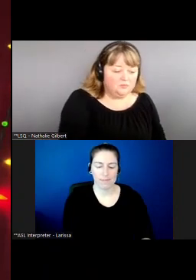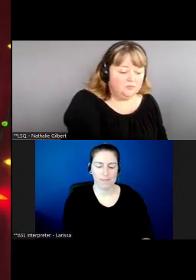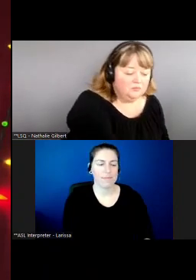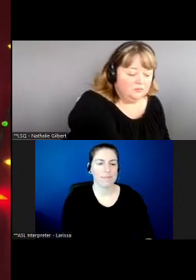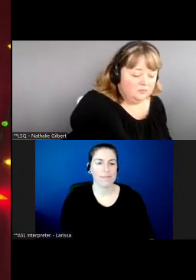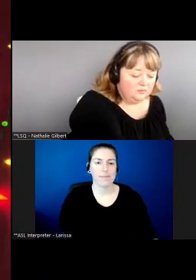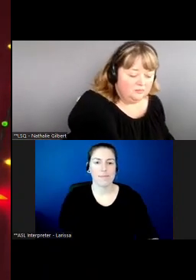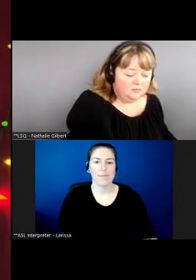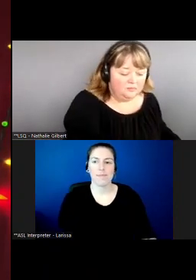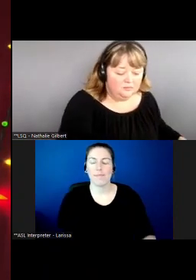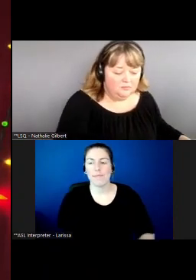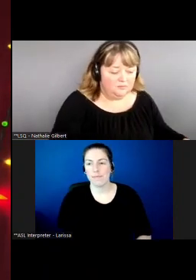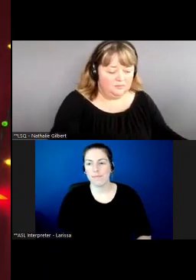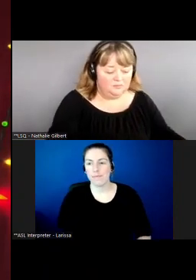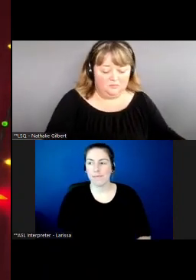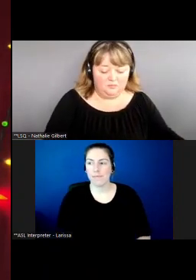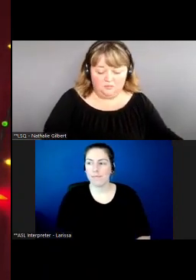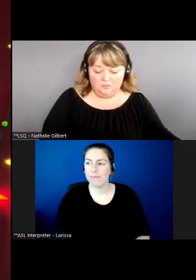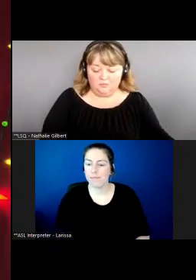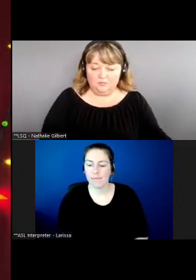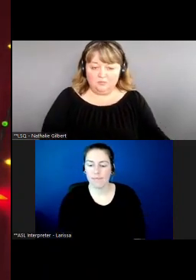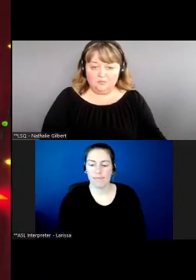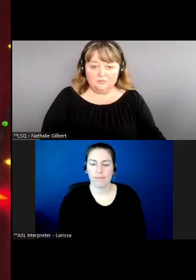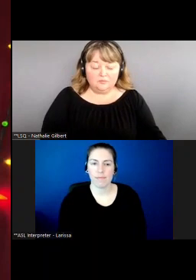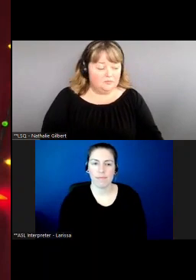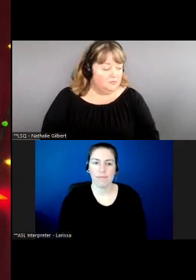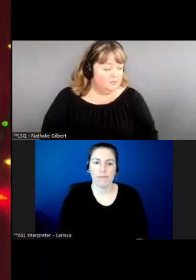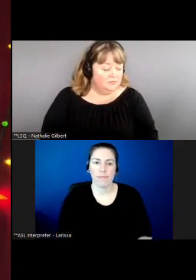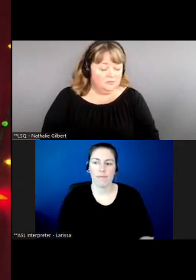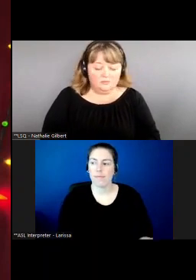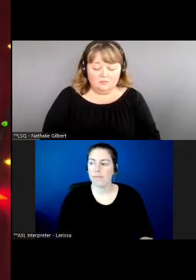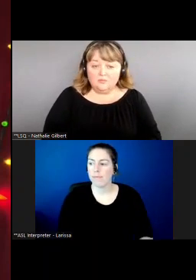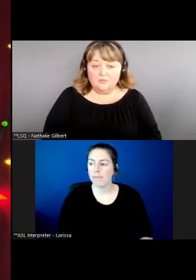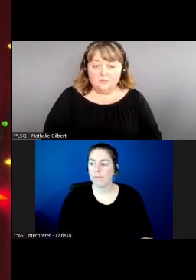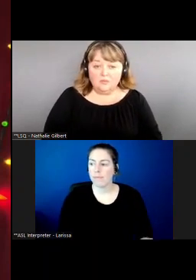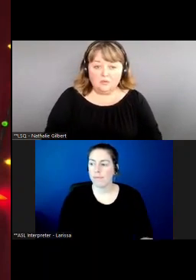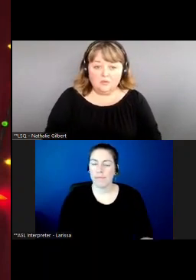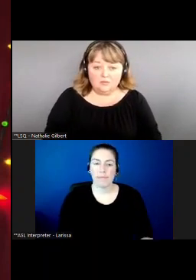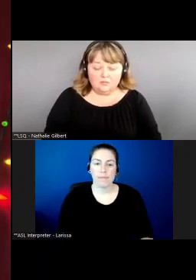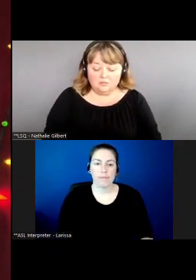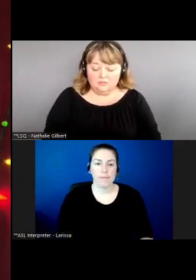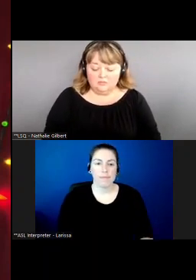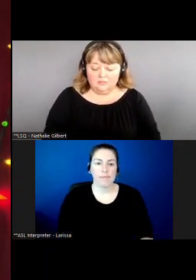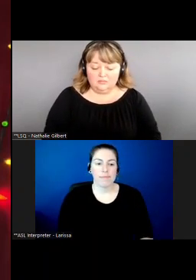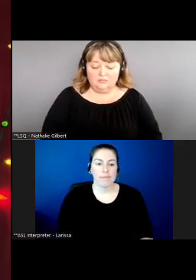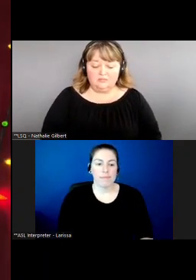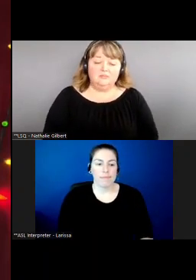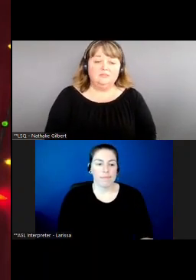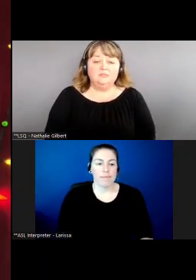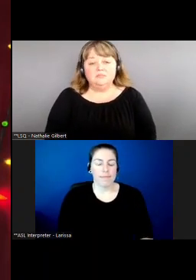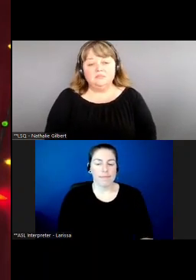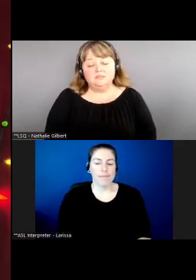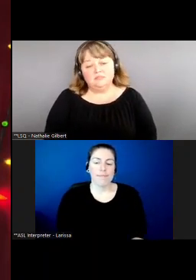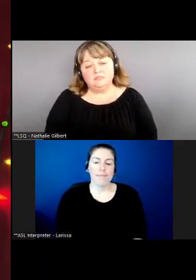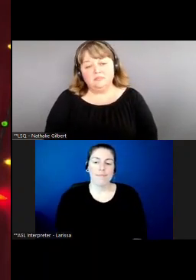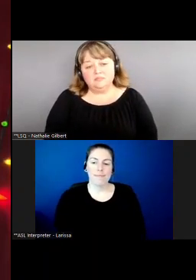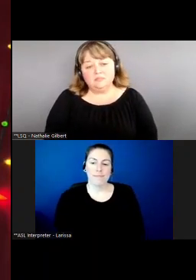up high, stop looking at the ground, and start aiming for the sky, and I'll do it anyway.